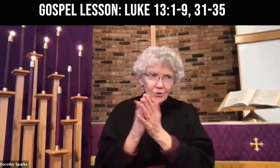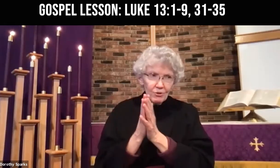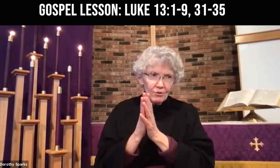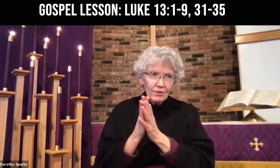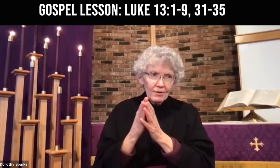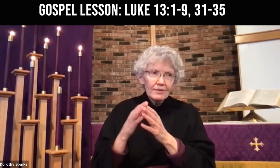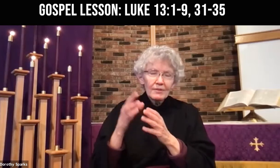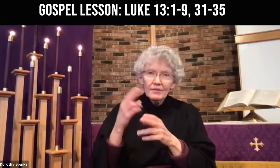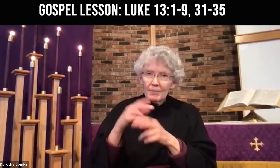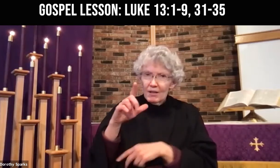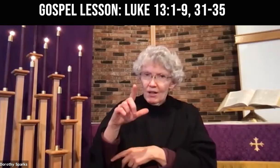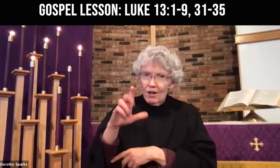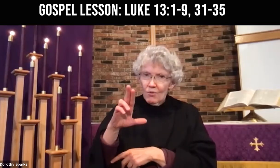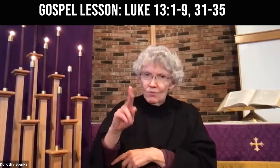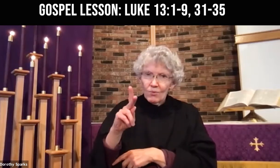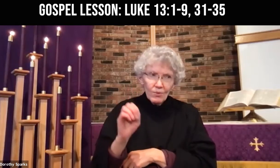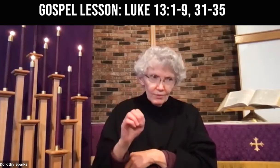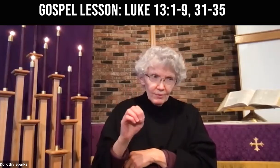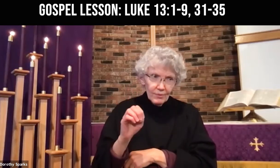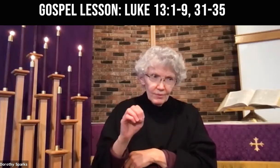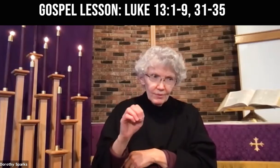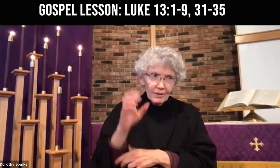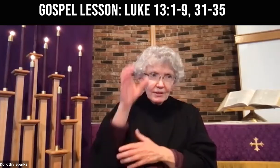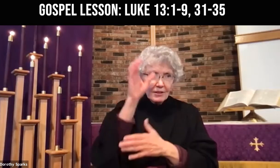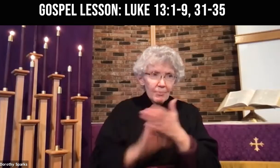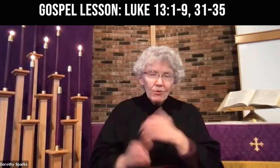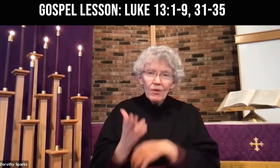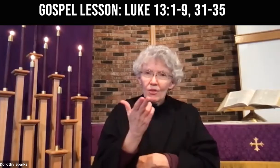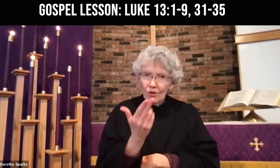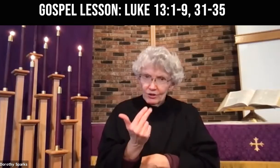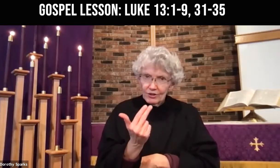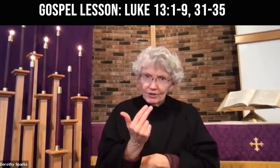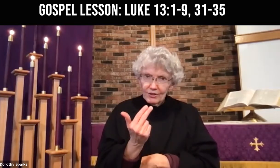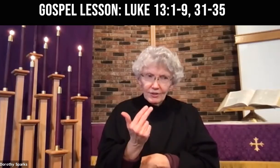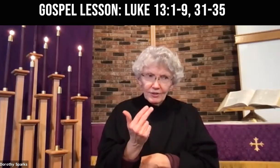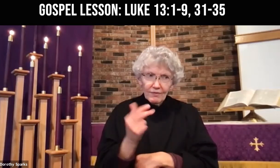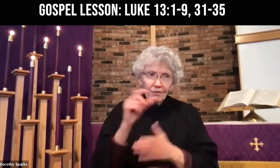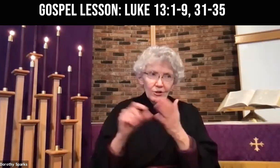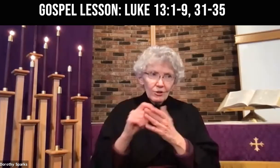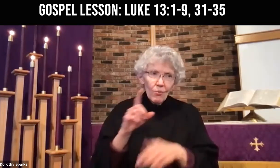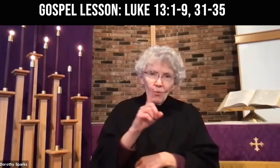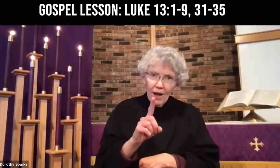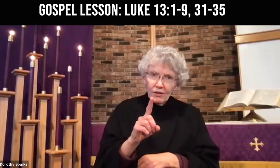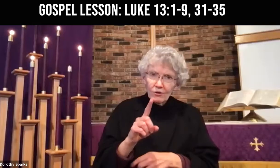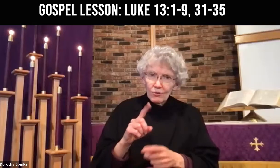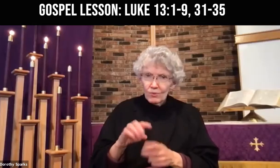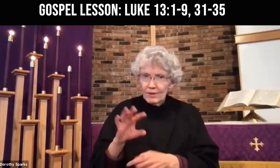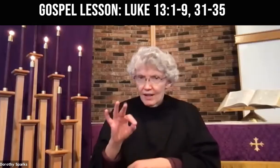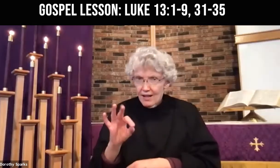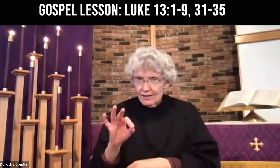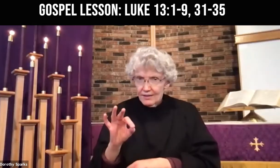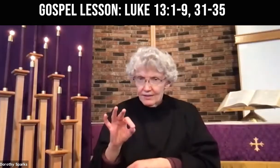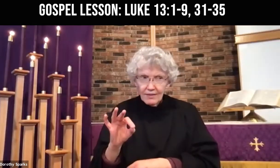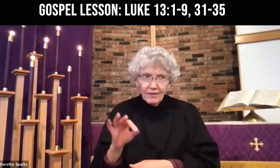And now, the gospel lesson from Luke 13,